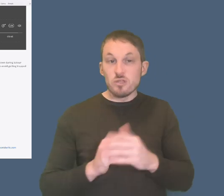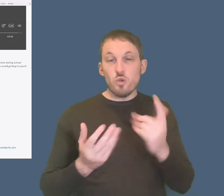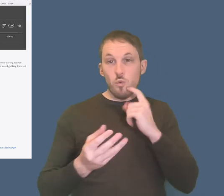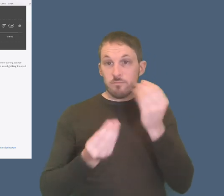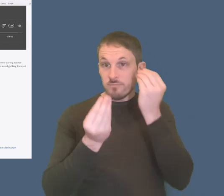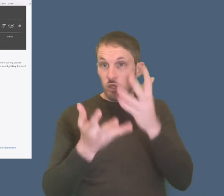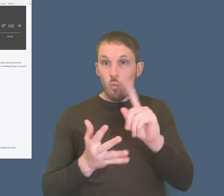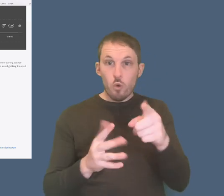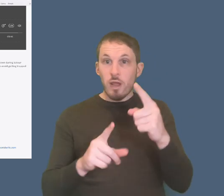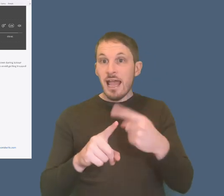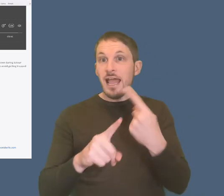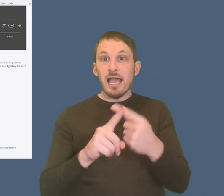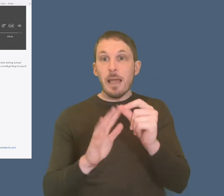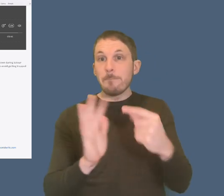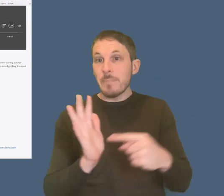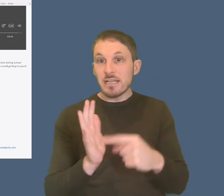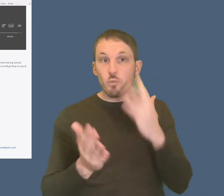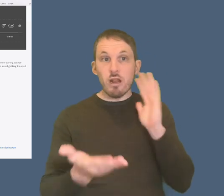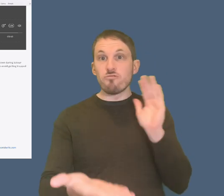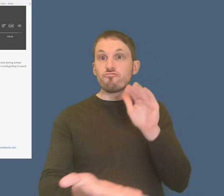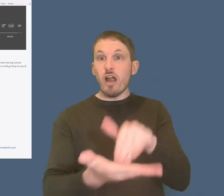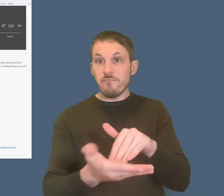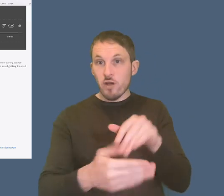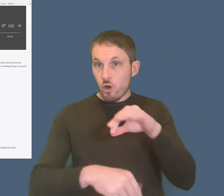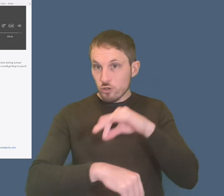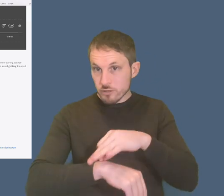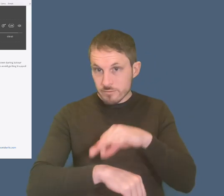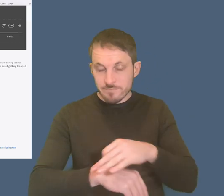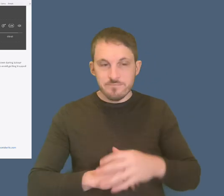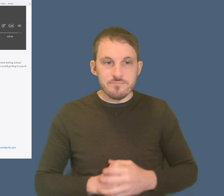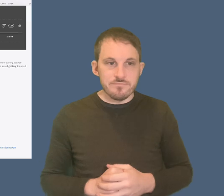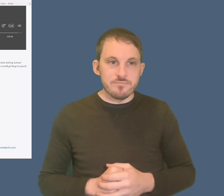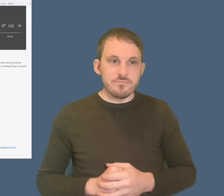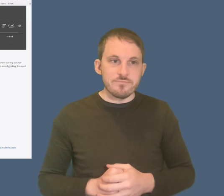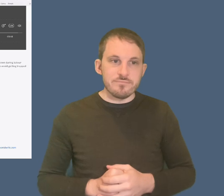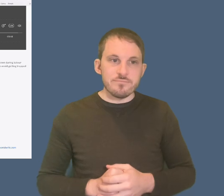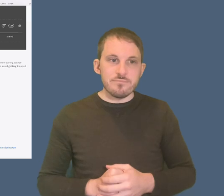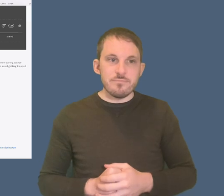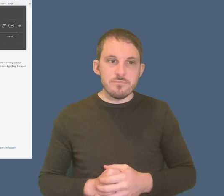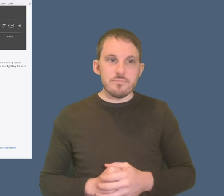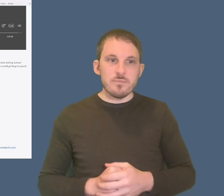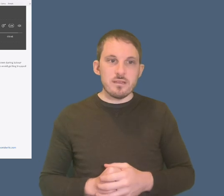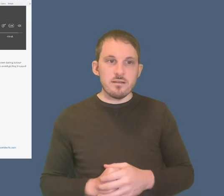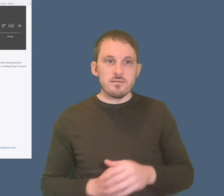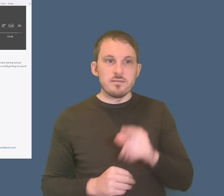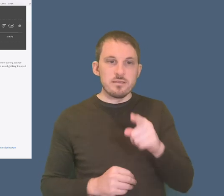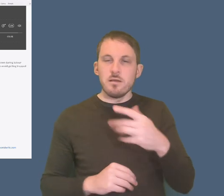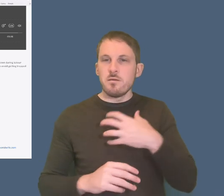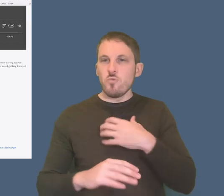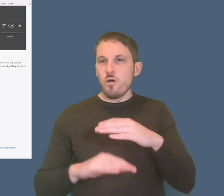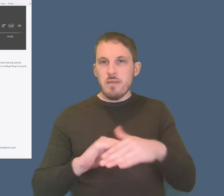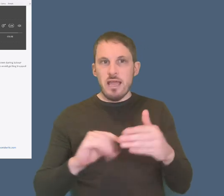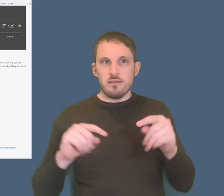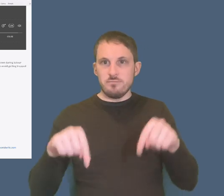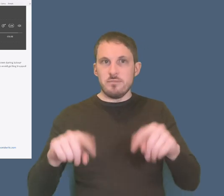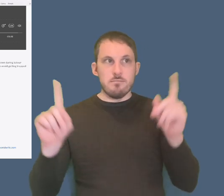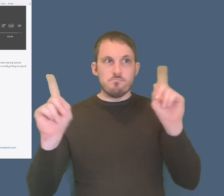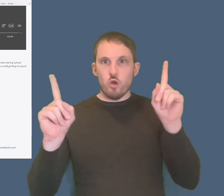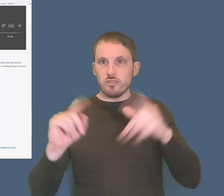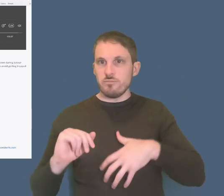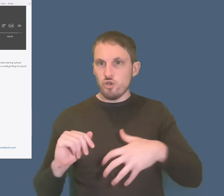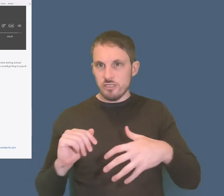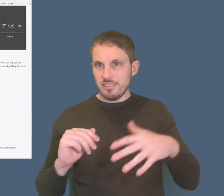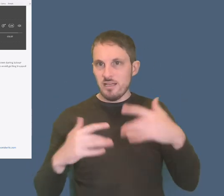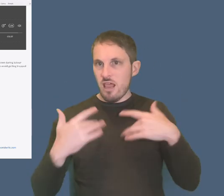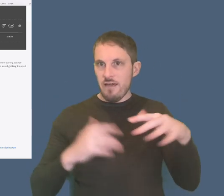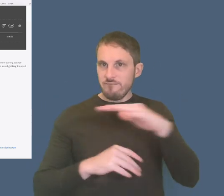you arrive to hospital at any time in your labor. And this is more about how did we get here in modern maternity? How do we get to the